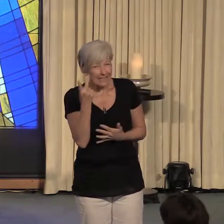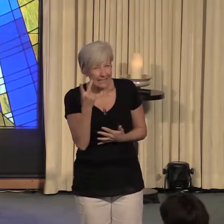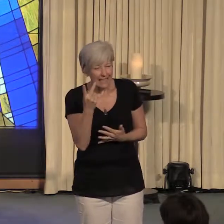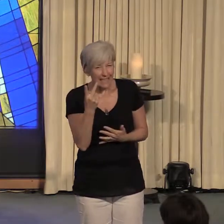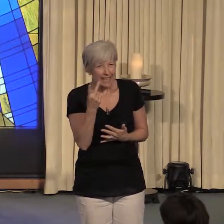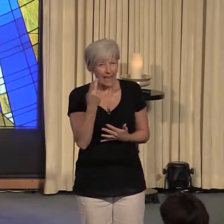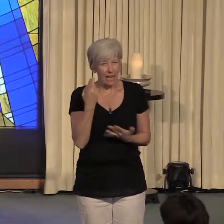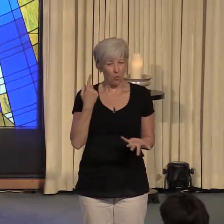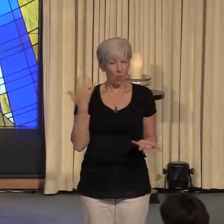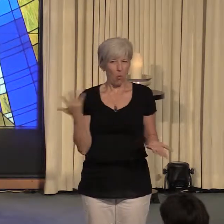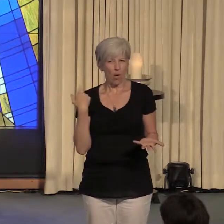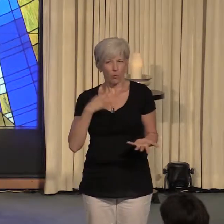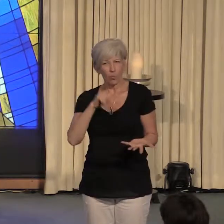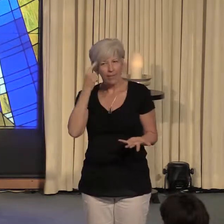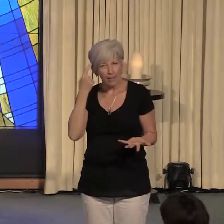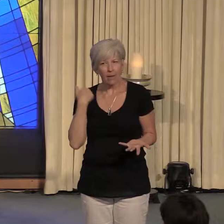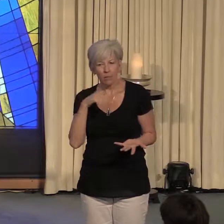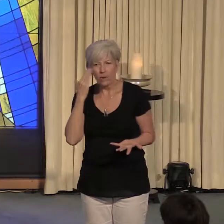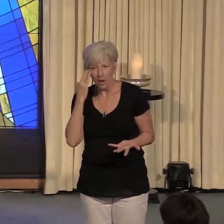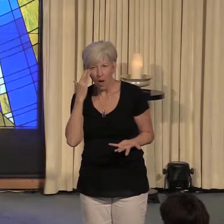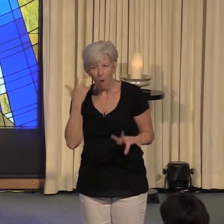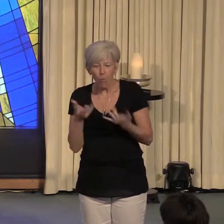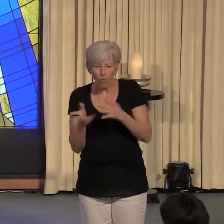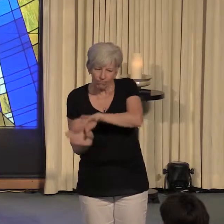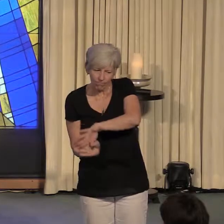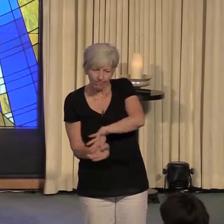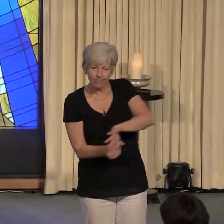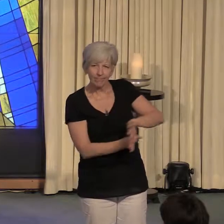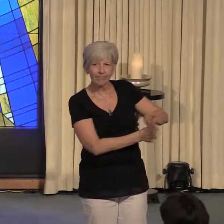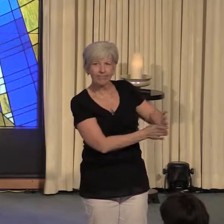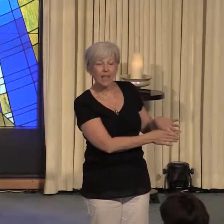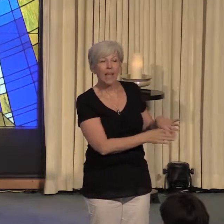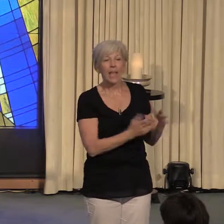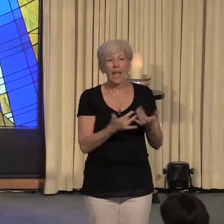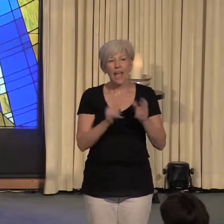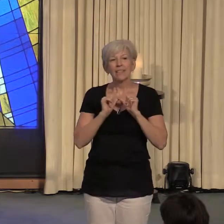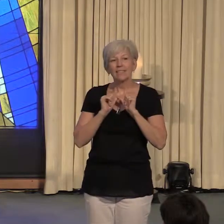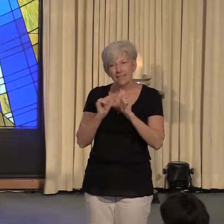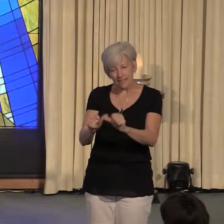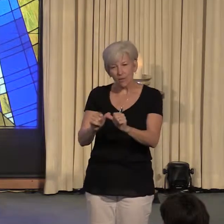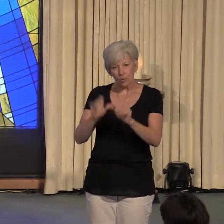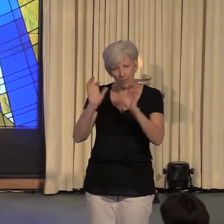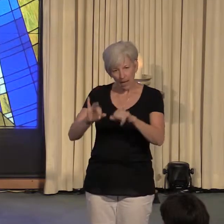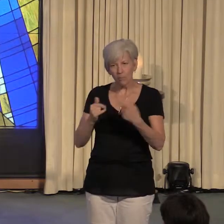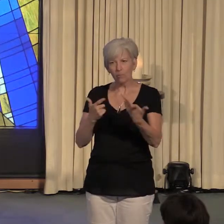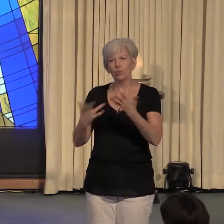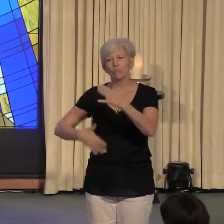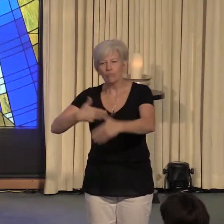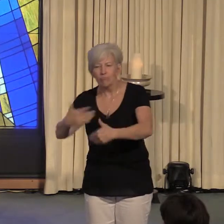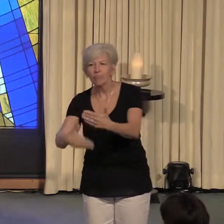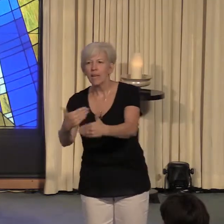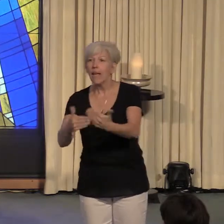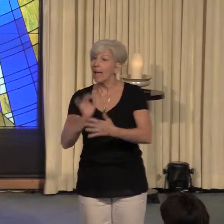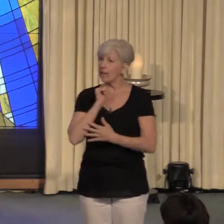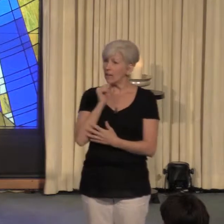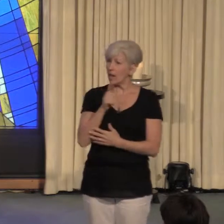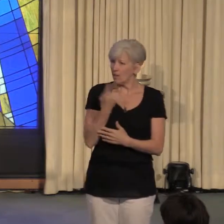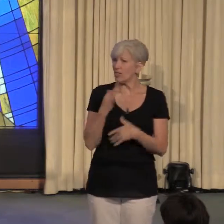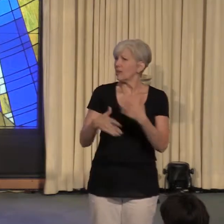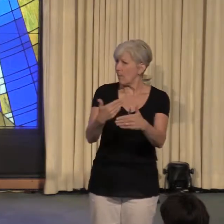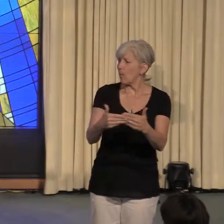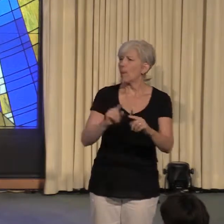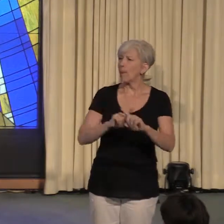know and still be able to operate. And not only to operate, but to operate